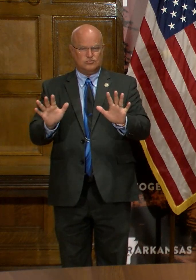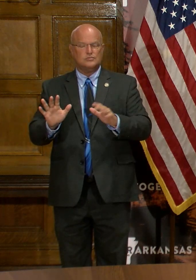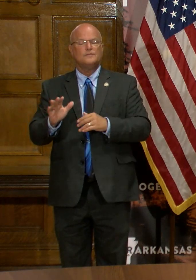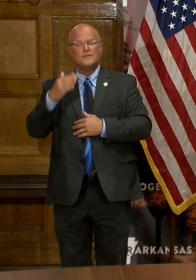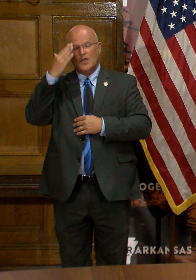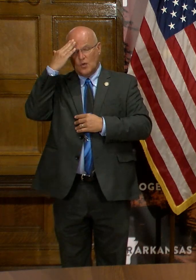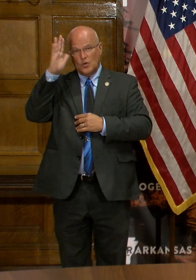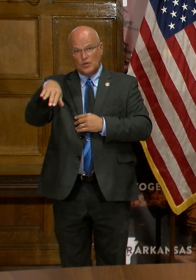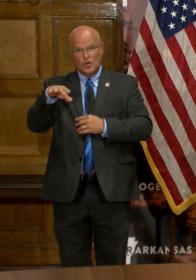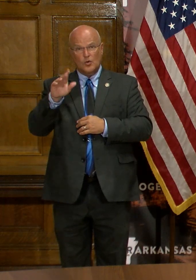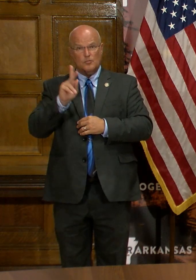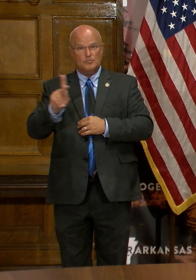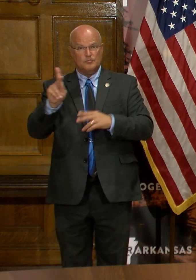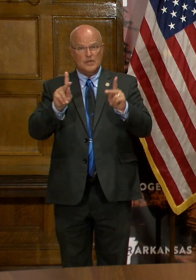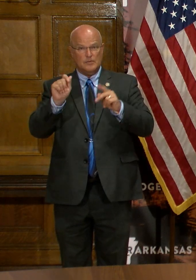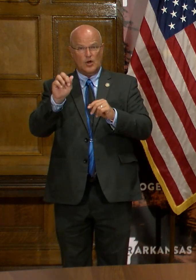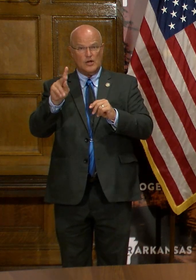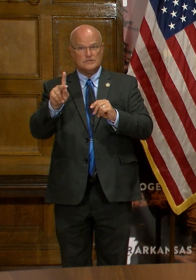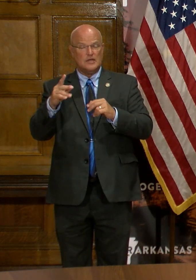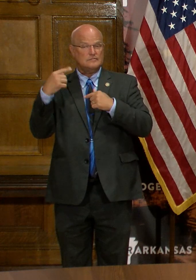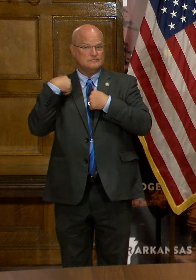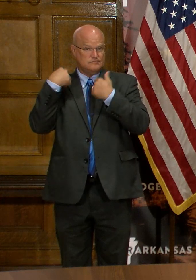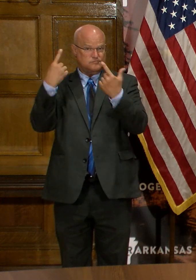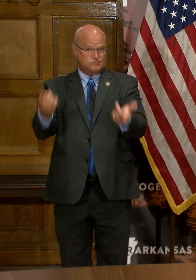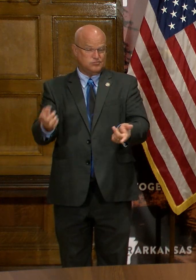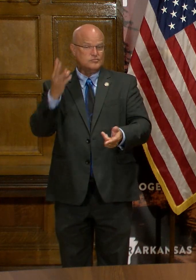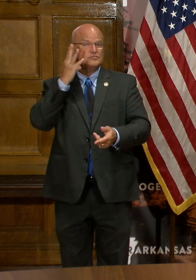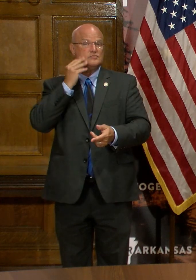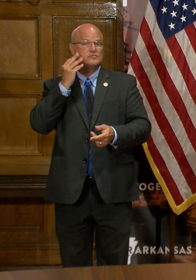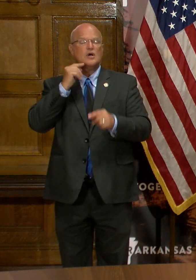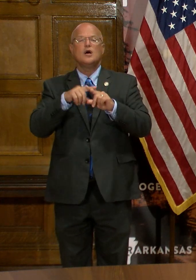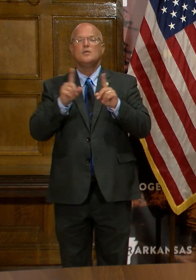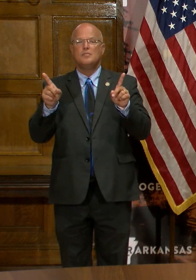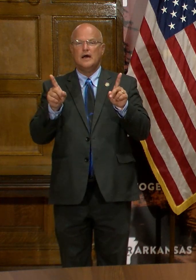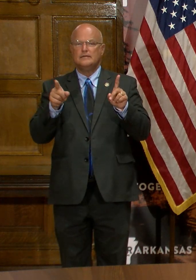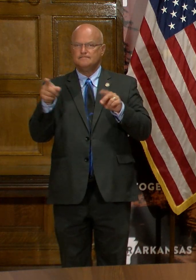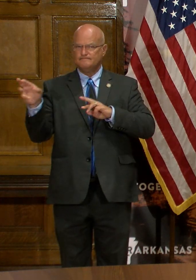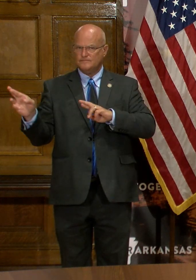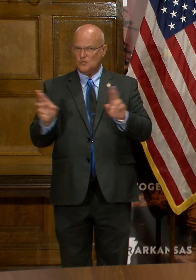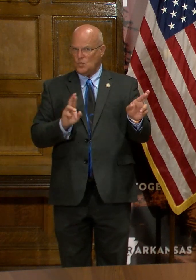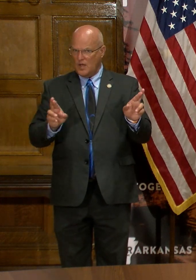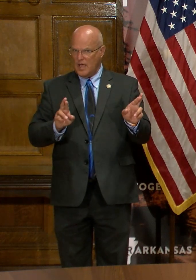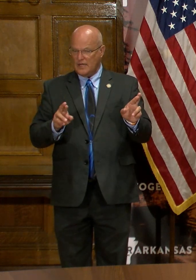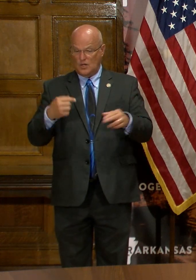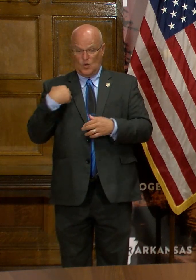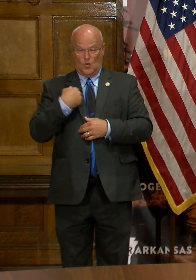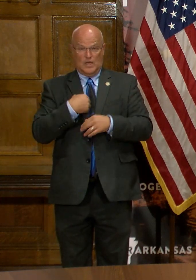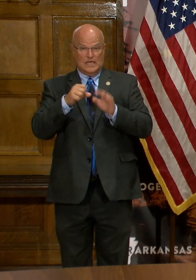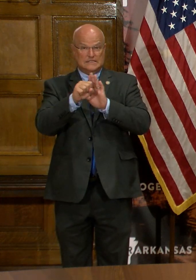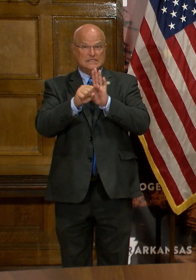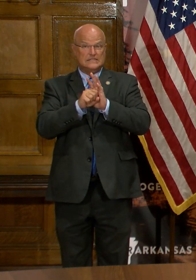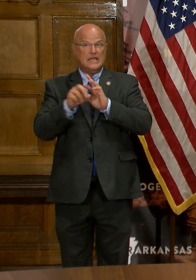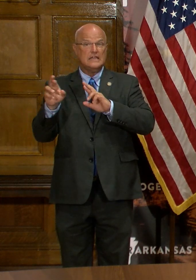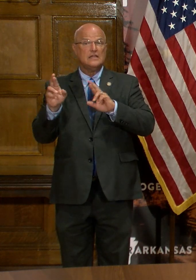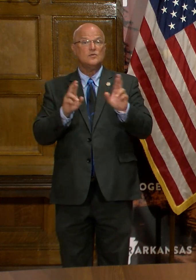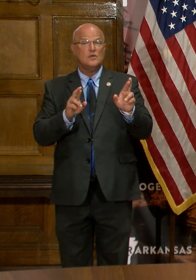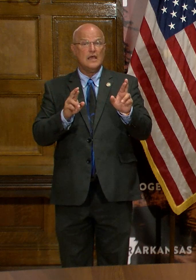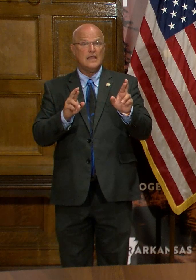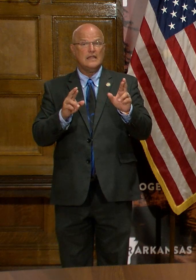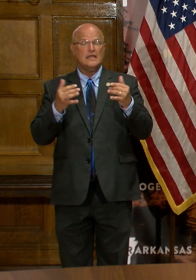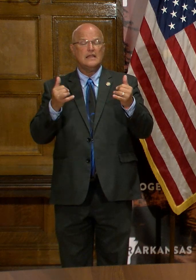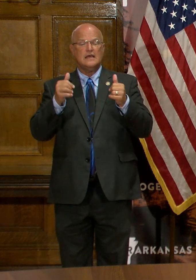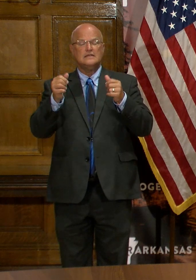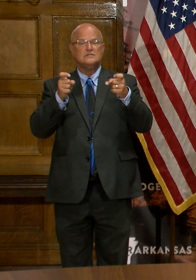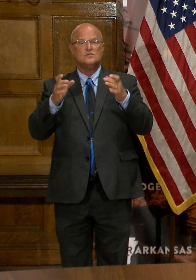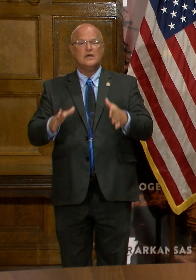things before, but we want to make sure everybody is prepared. We as a state are getting prepared, and with that,